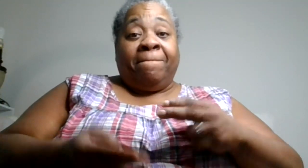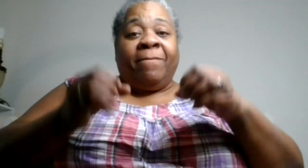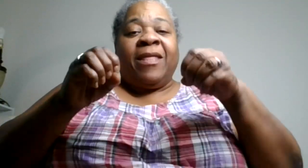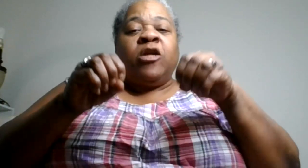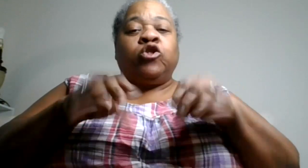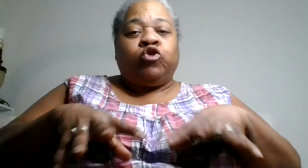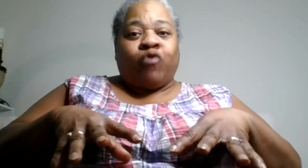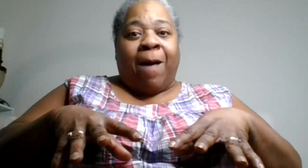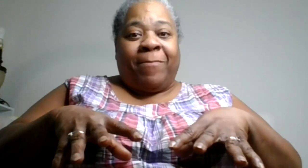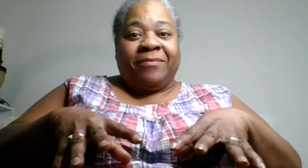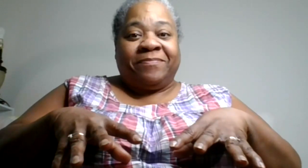drop.